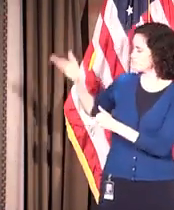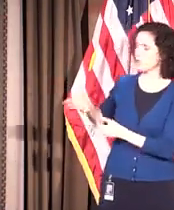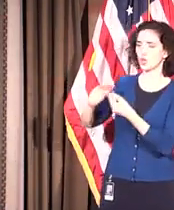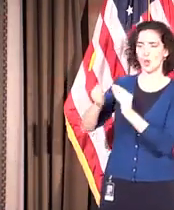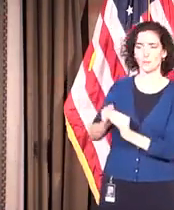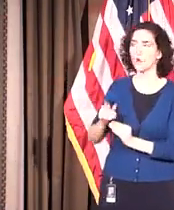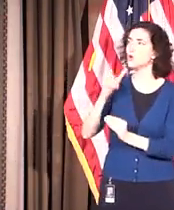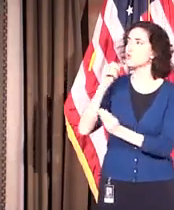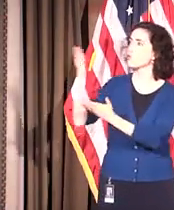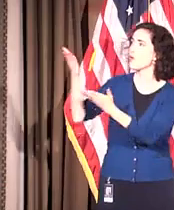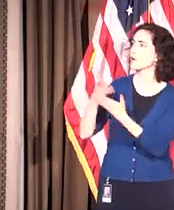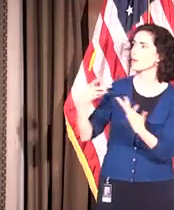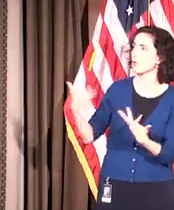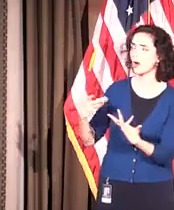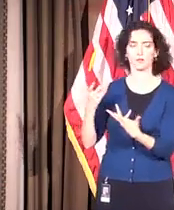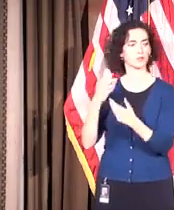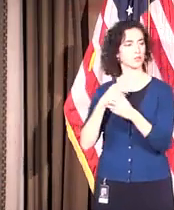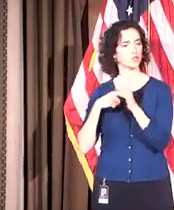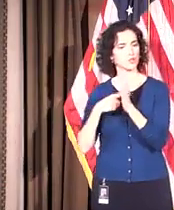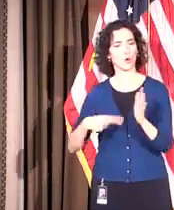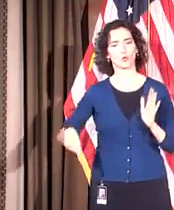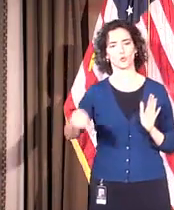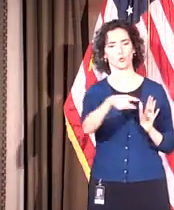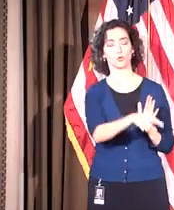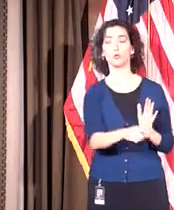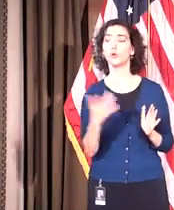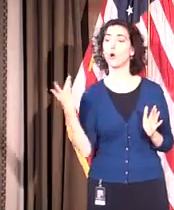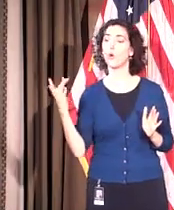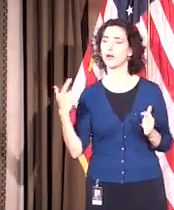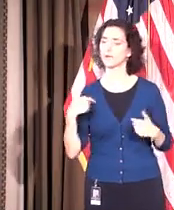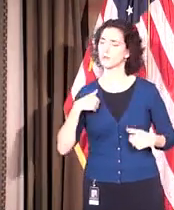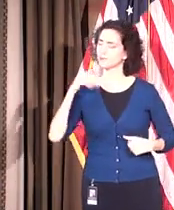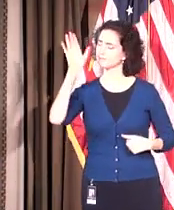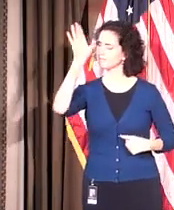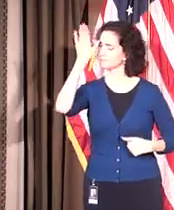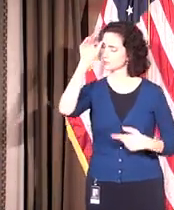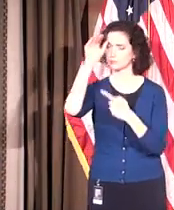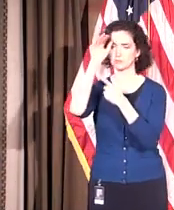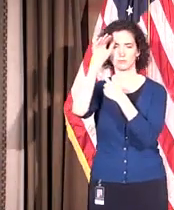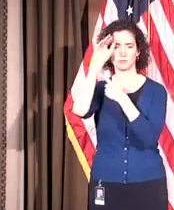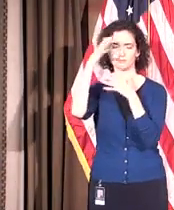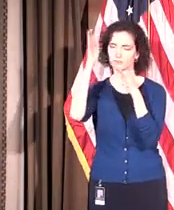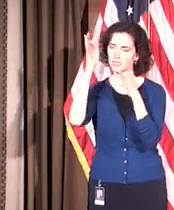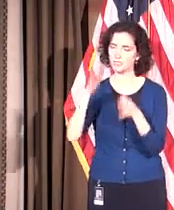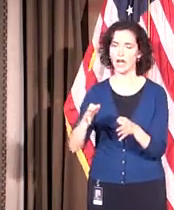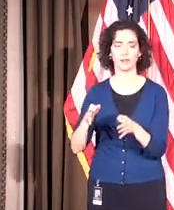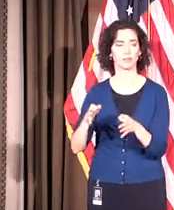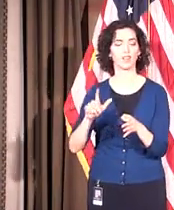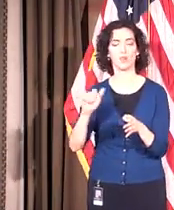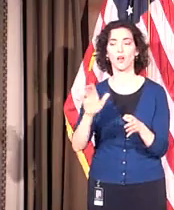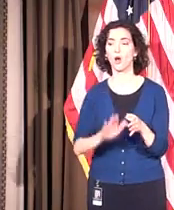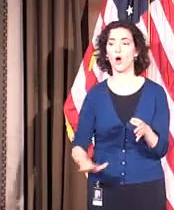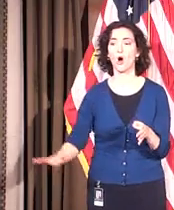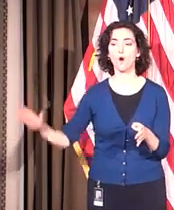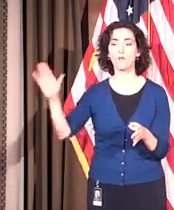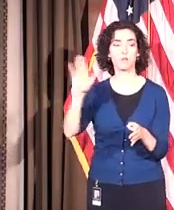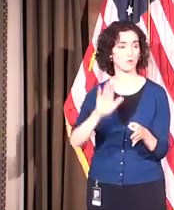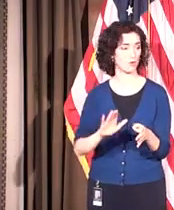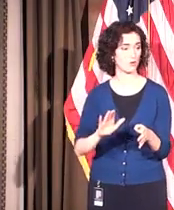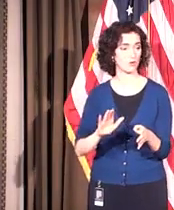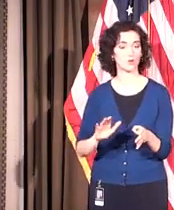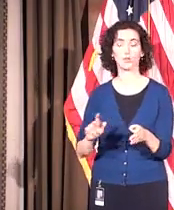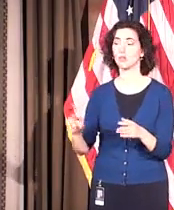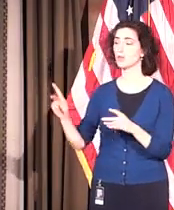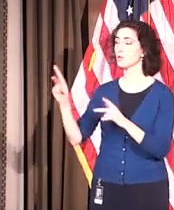from, and so forth, because I am determined that we are not going to have people die in Louisiana because we don't have